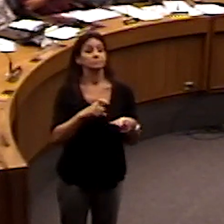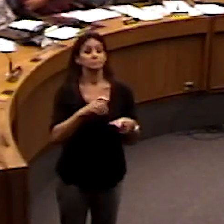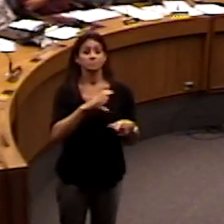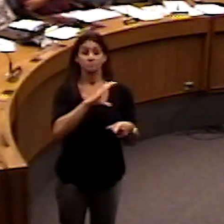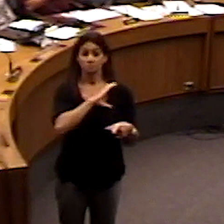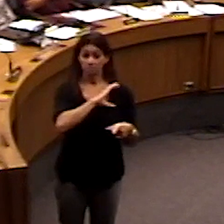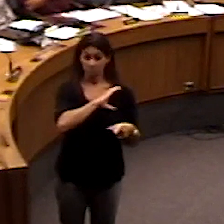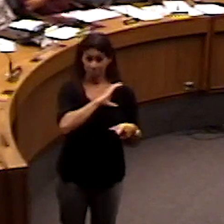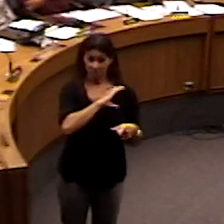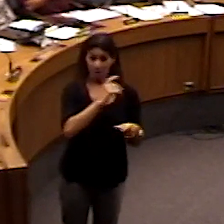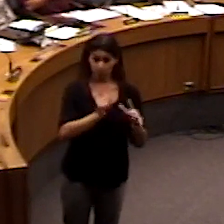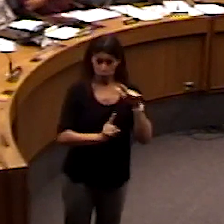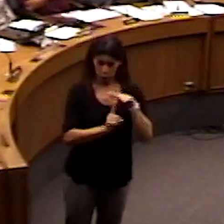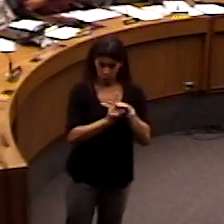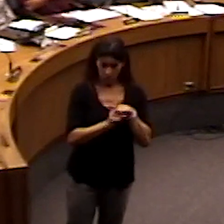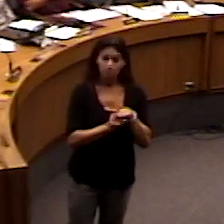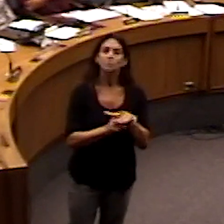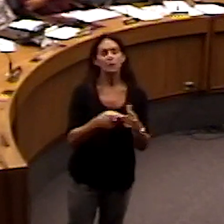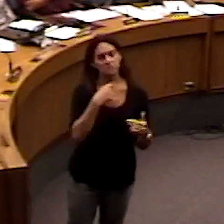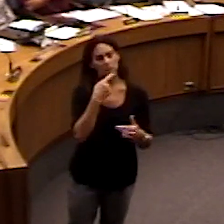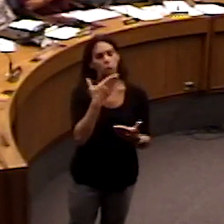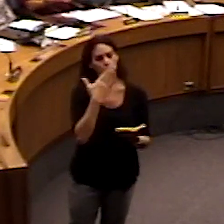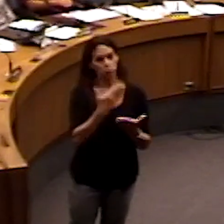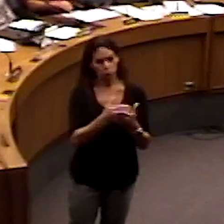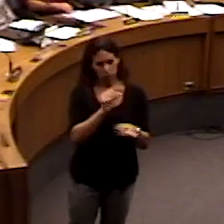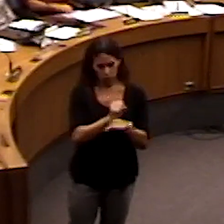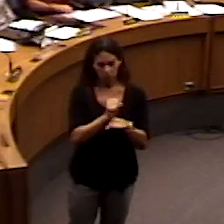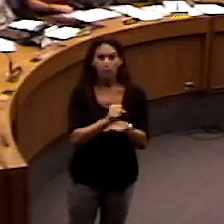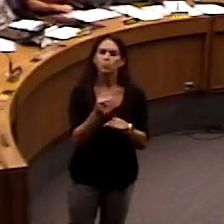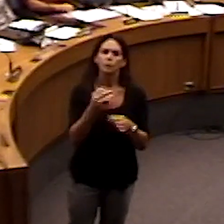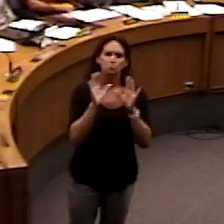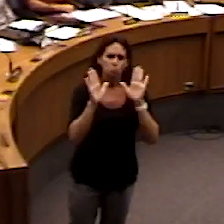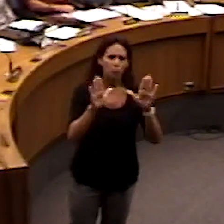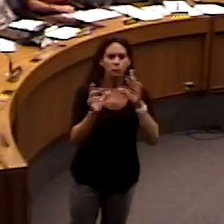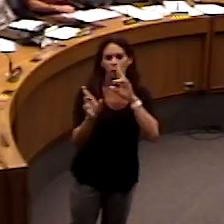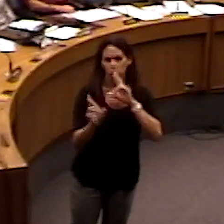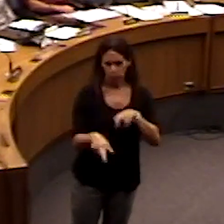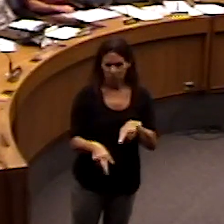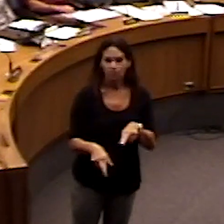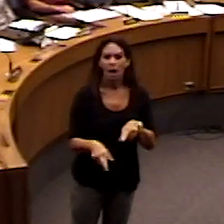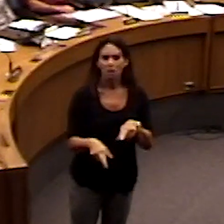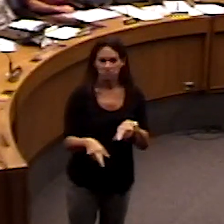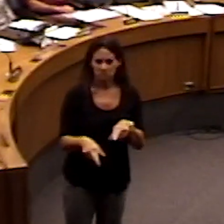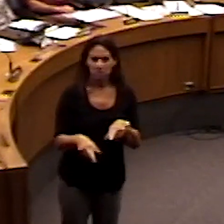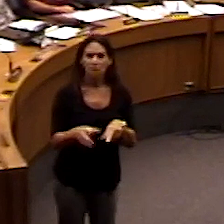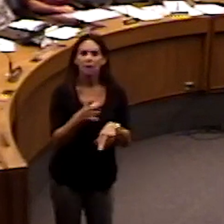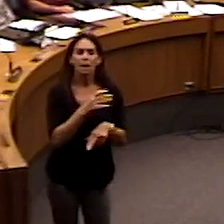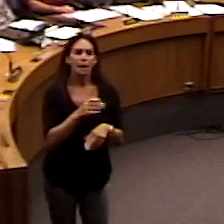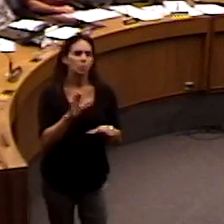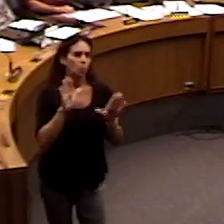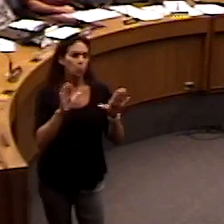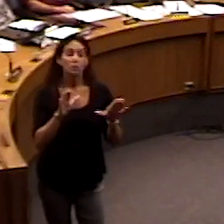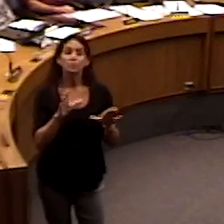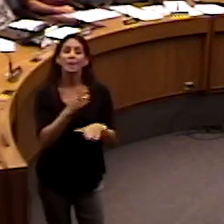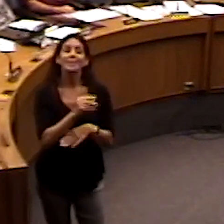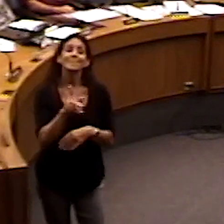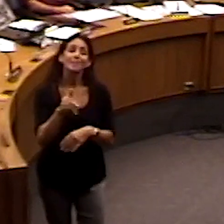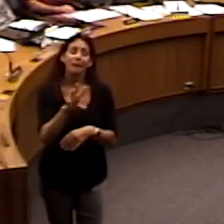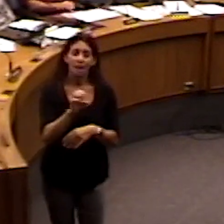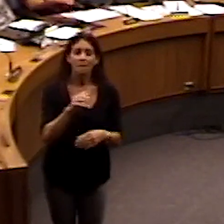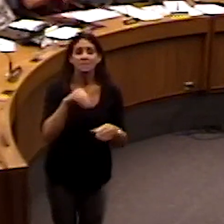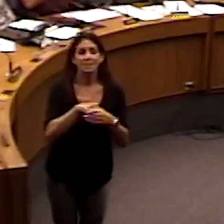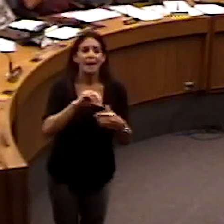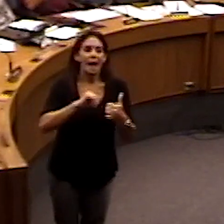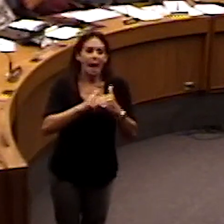were right on the job. They were excellent in their response and excellent and kind in